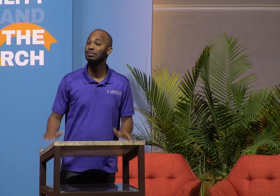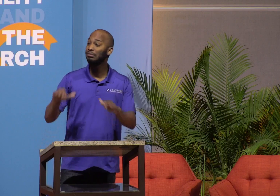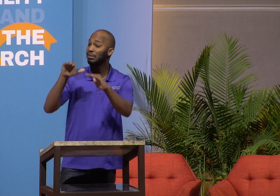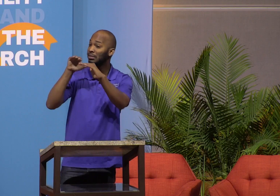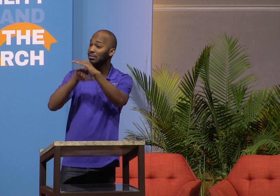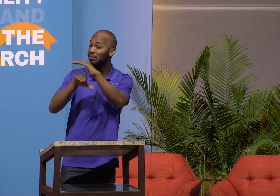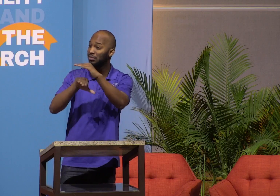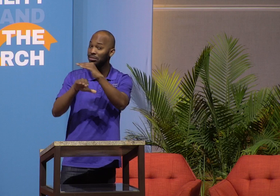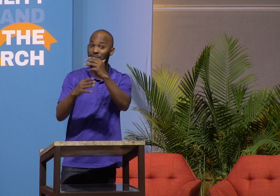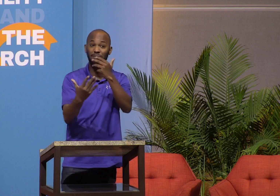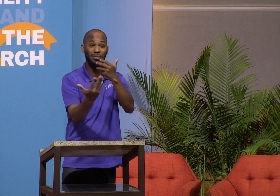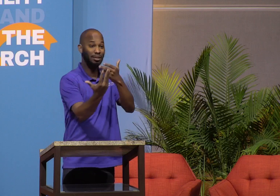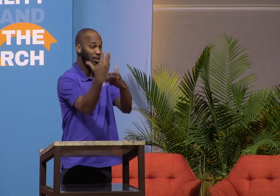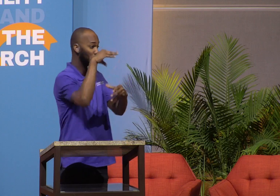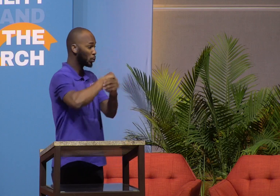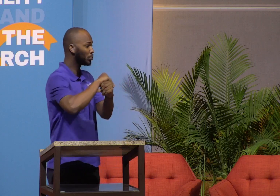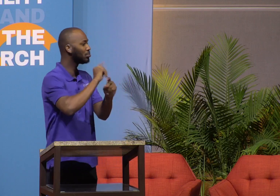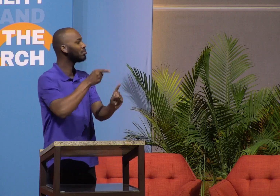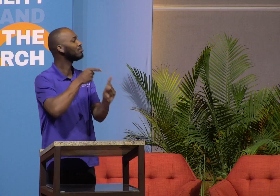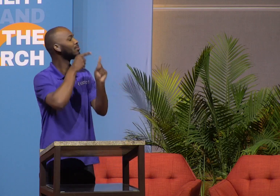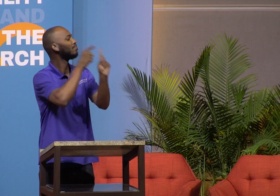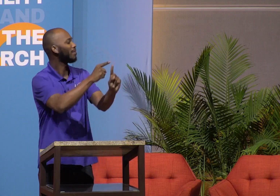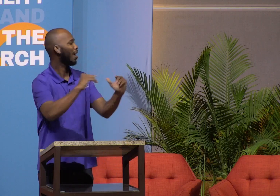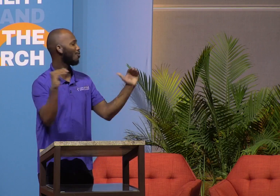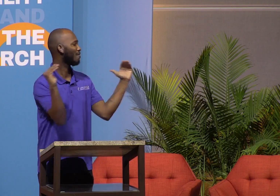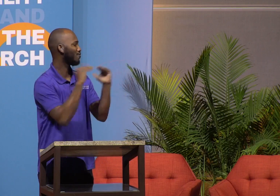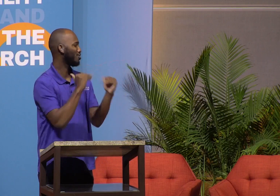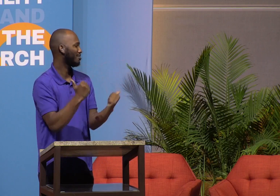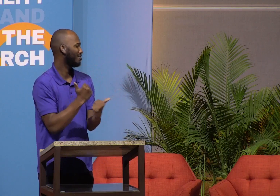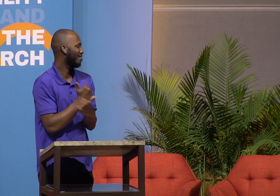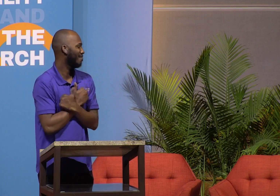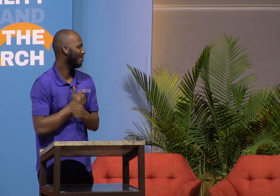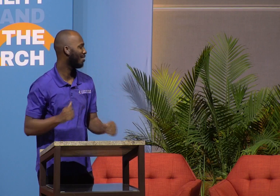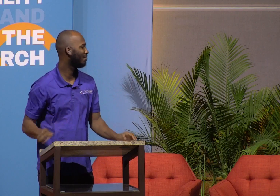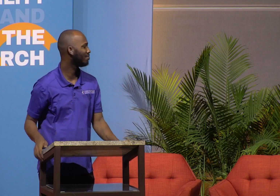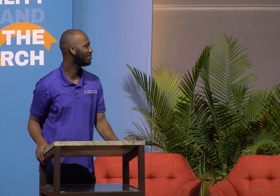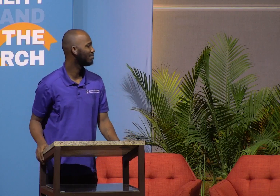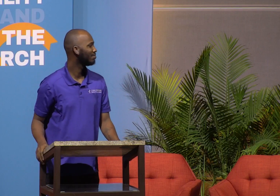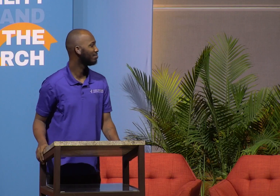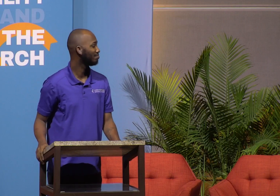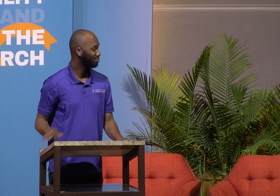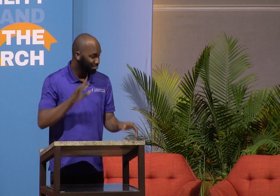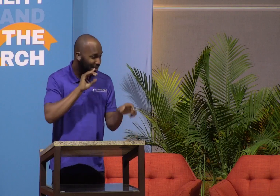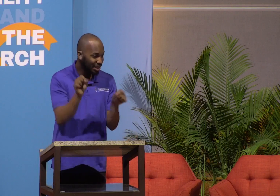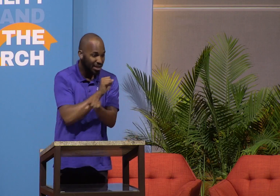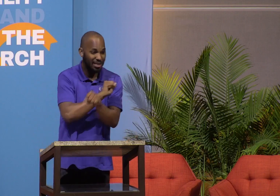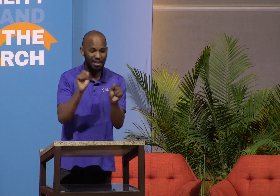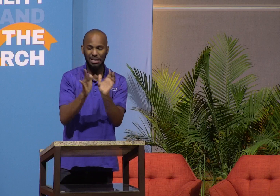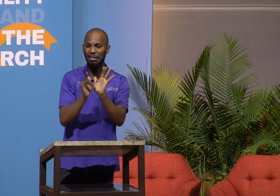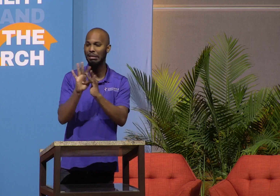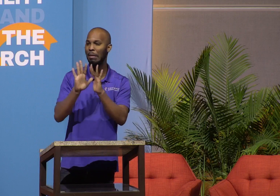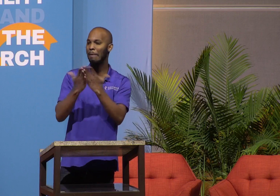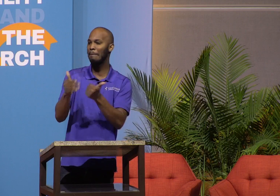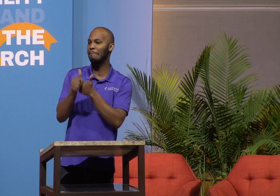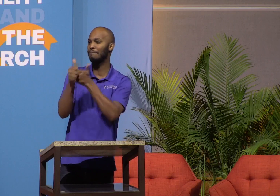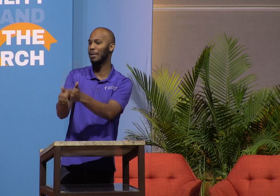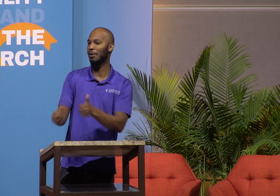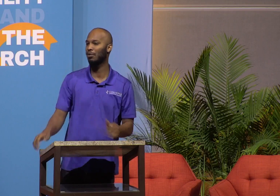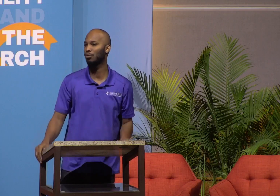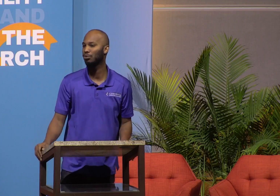This is honestly one of the first things that we have to take the time to recognize. Accessibility and inclusiveness is a matter of justice and love.